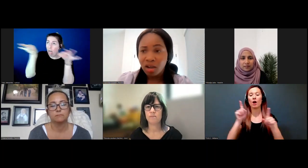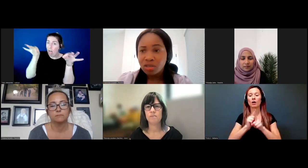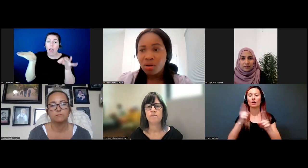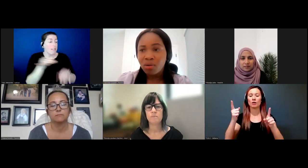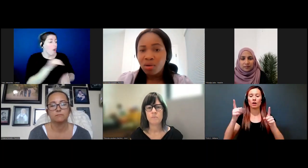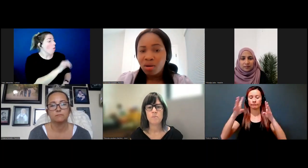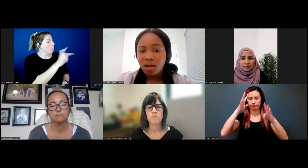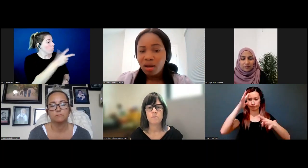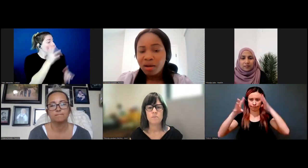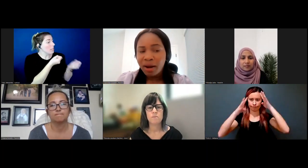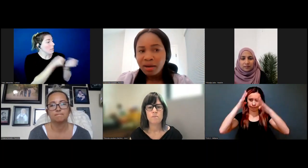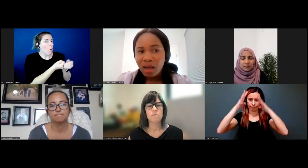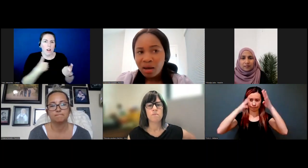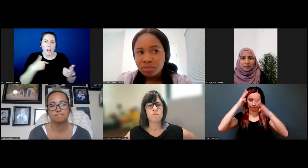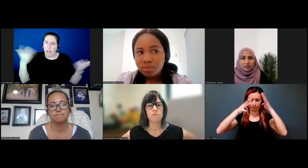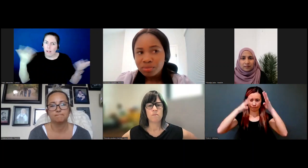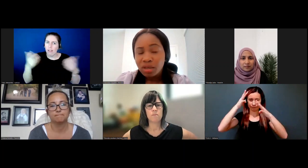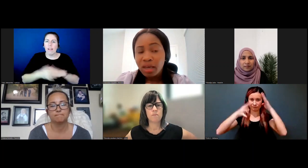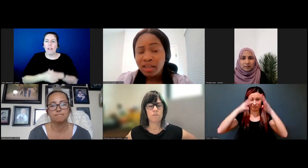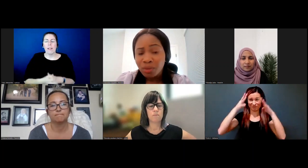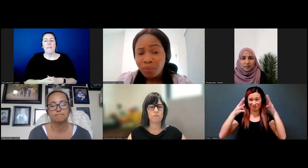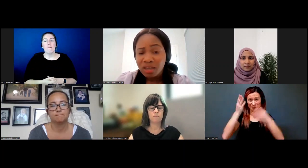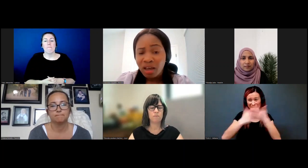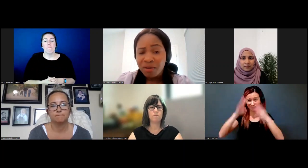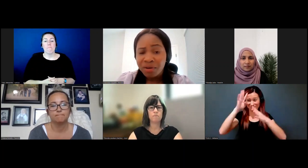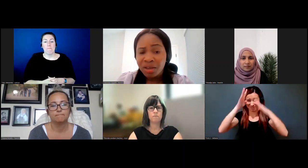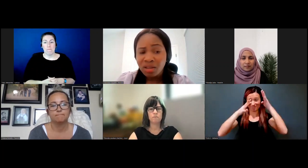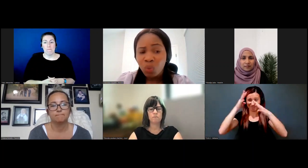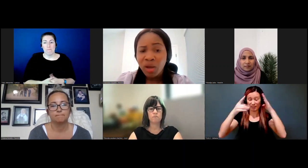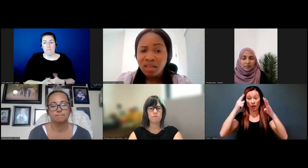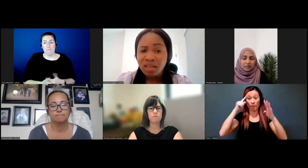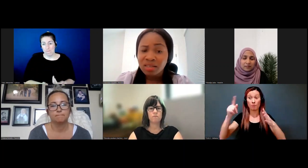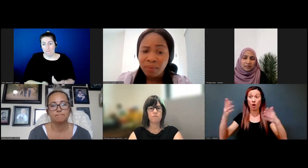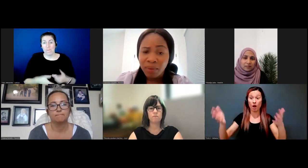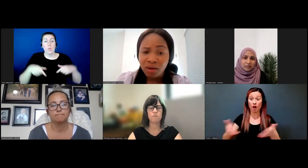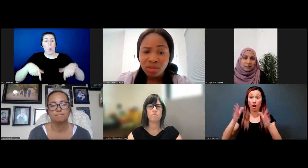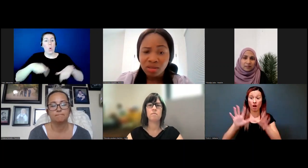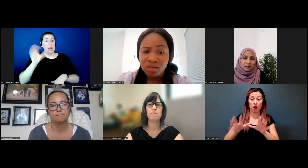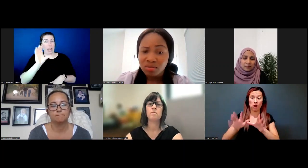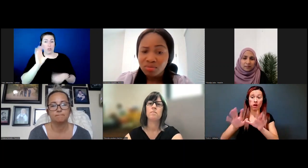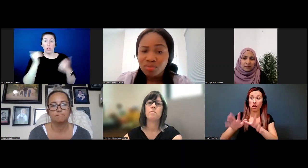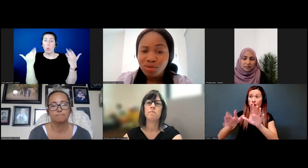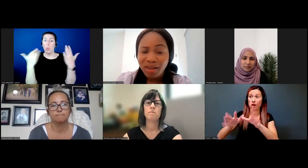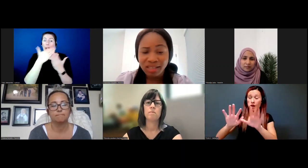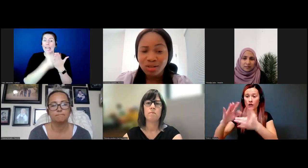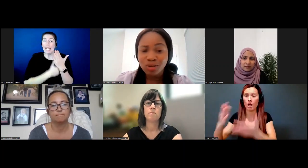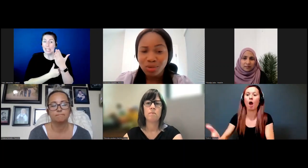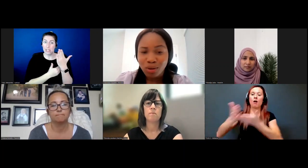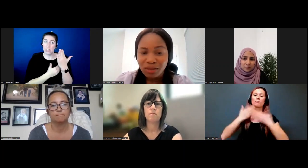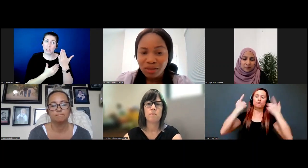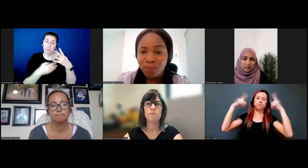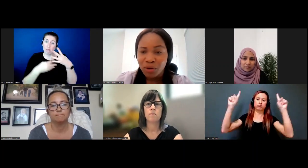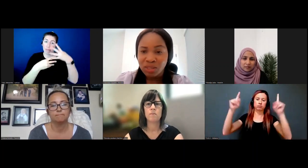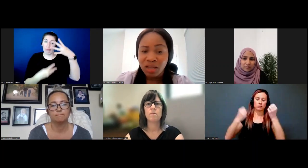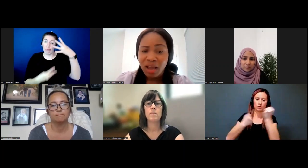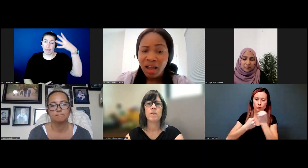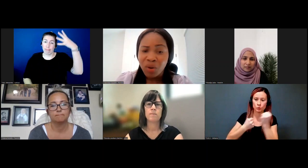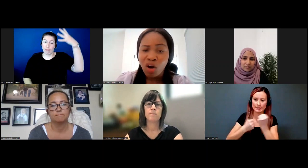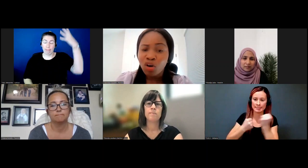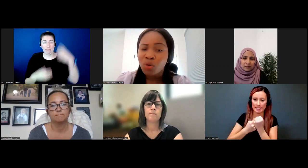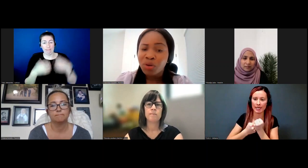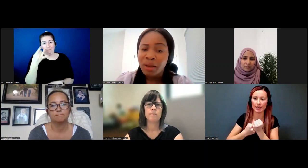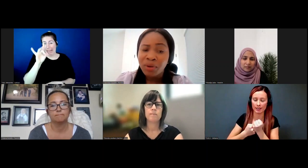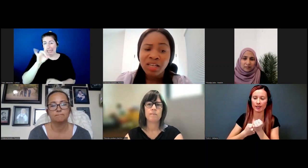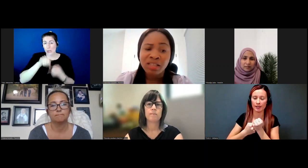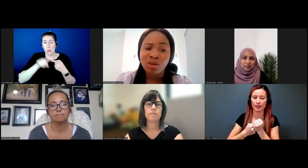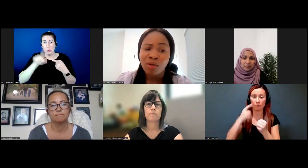child. So right now, Together Support in Calgary, the wait list is about 18 to 24 months. And